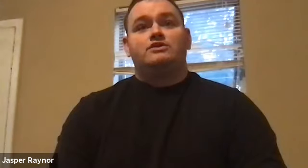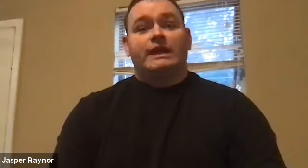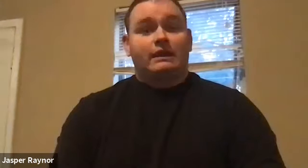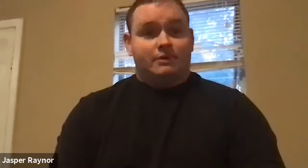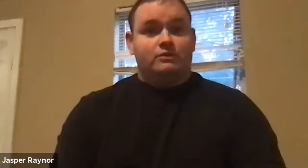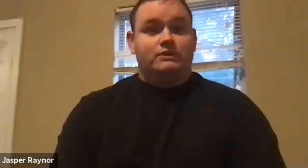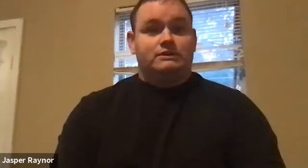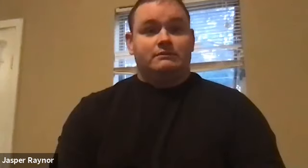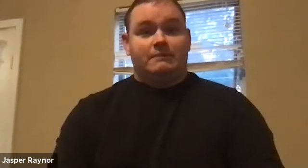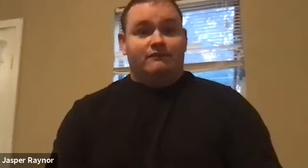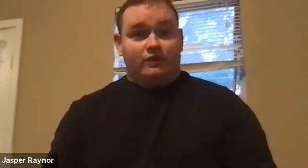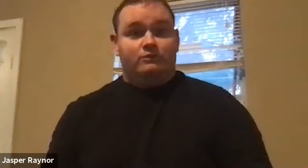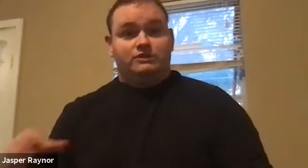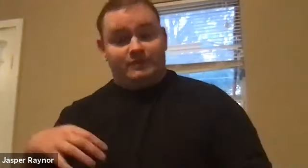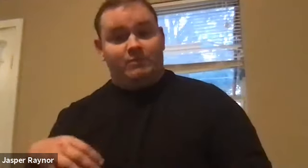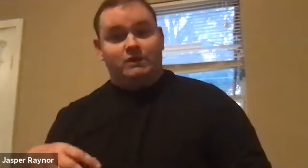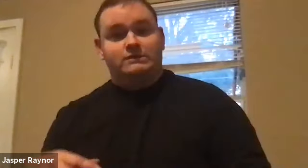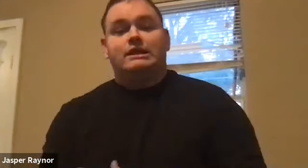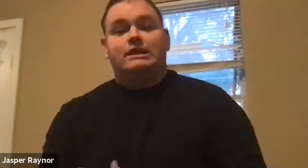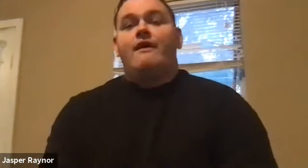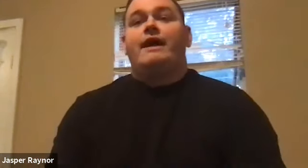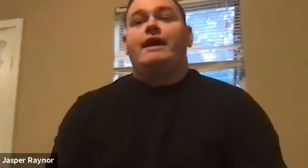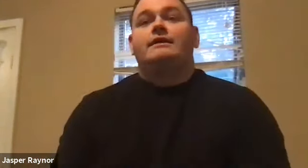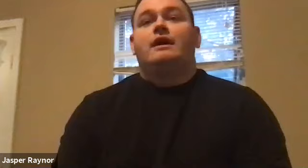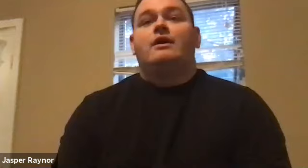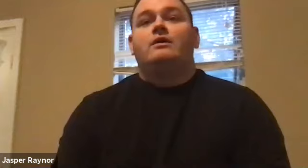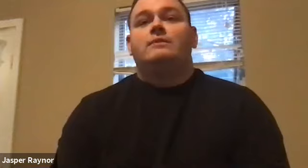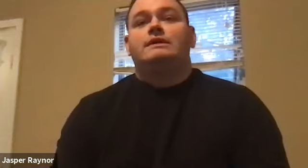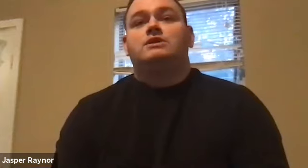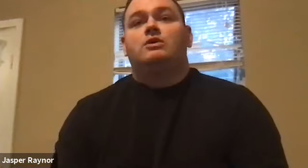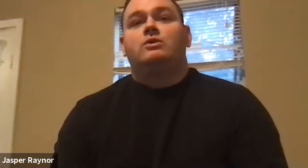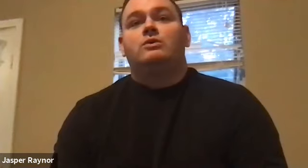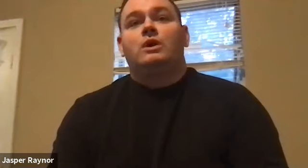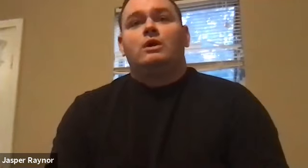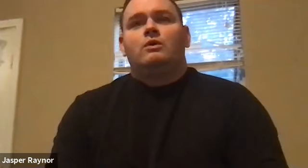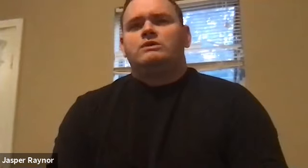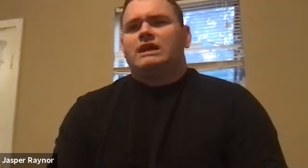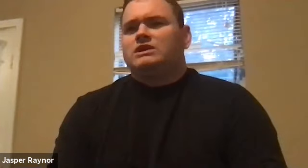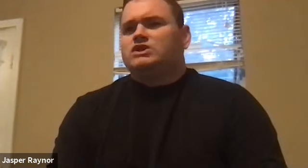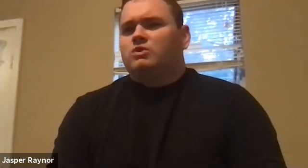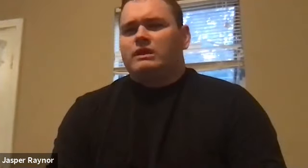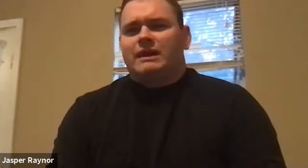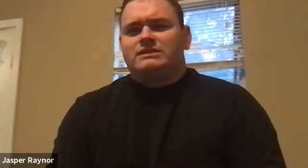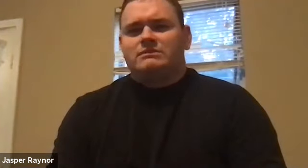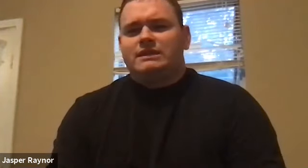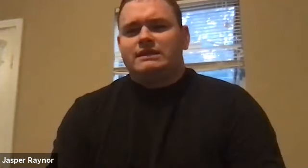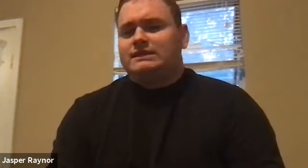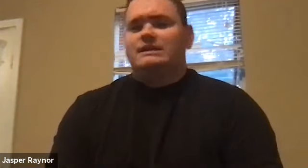Jacob, who was my friend with cerebral palsy. And so we were telling a story about something he did, because he's one of